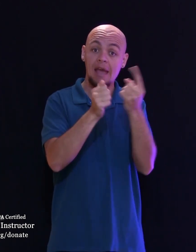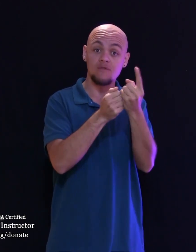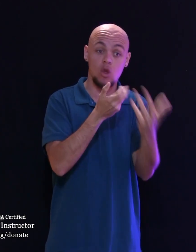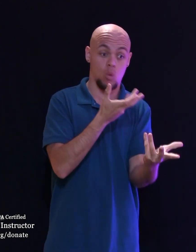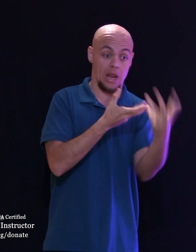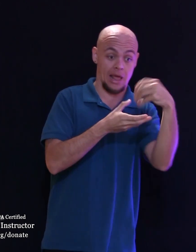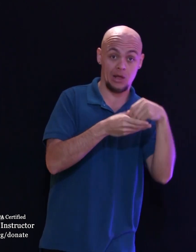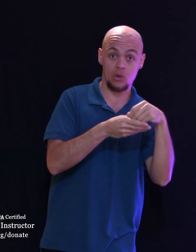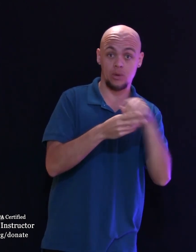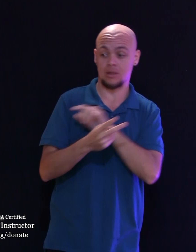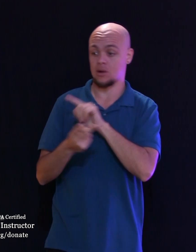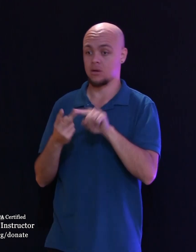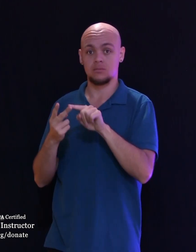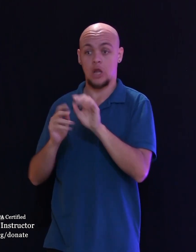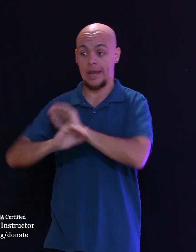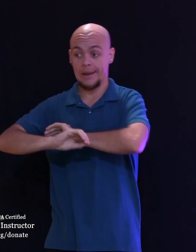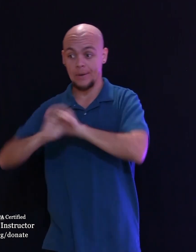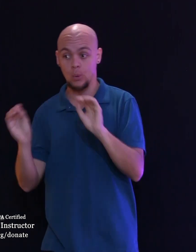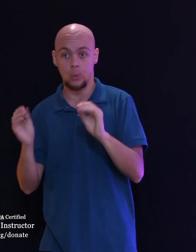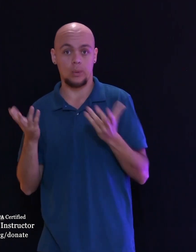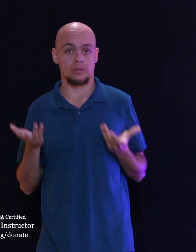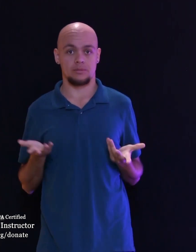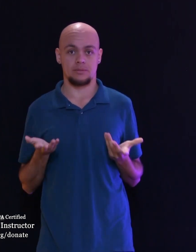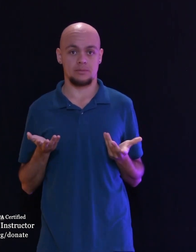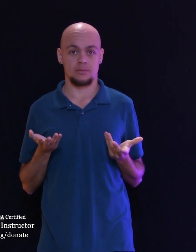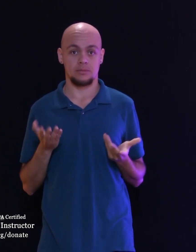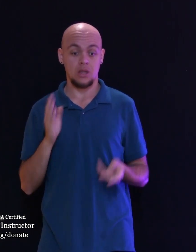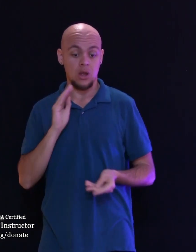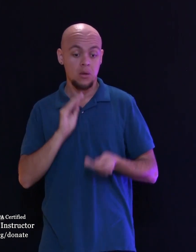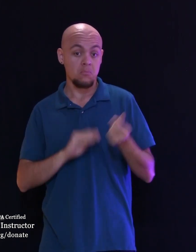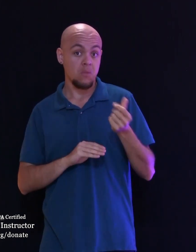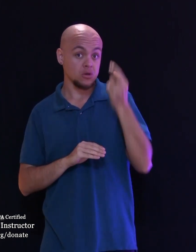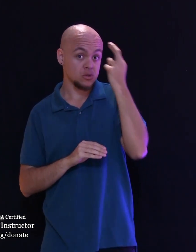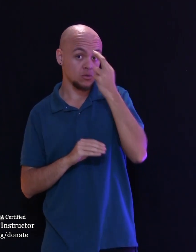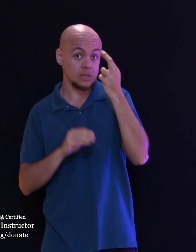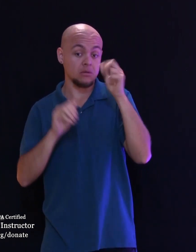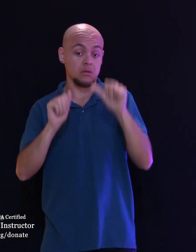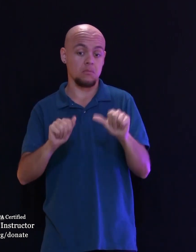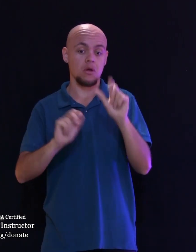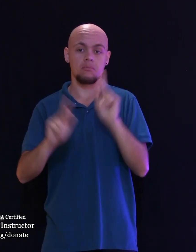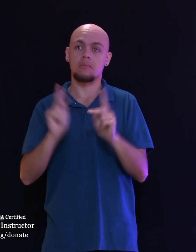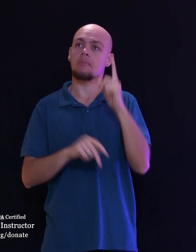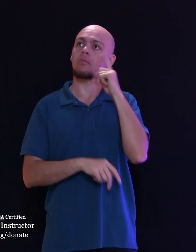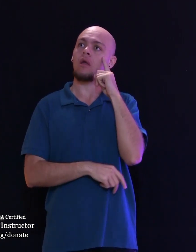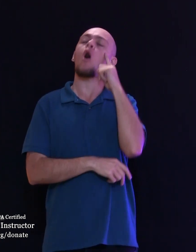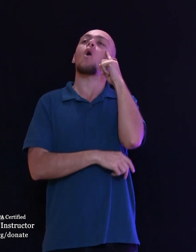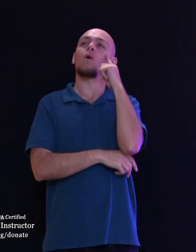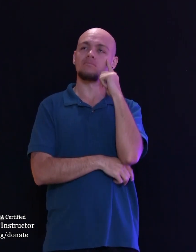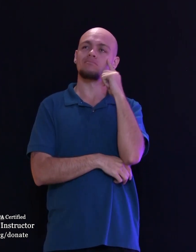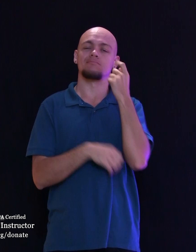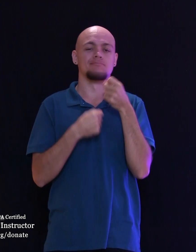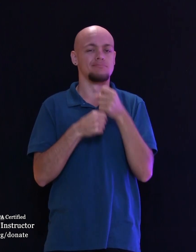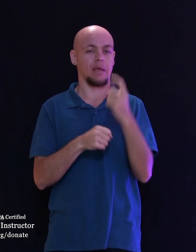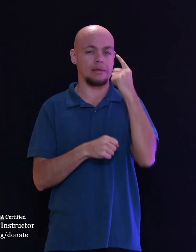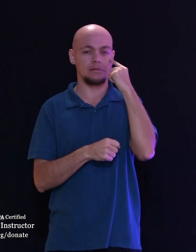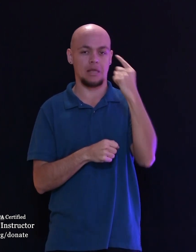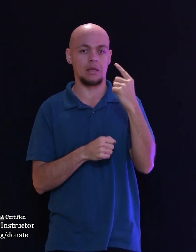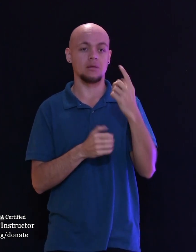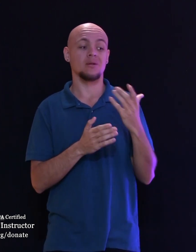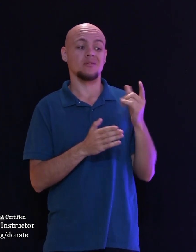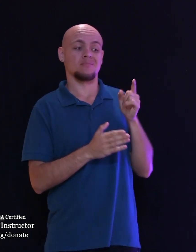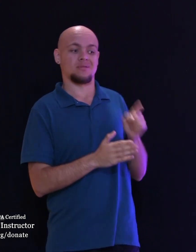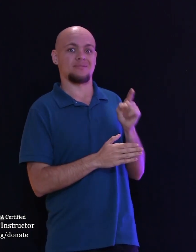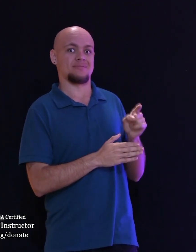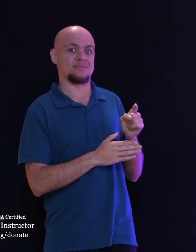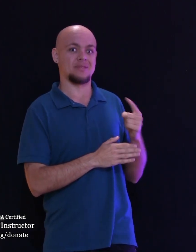everybody's included or nobody. The most reasonable people will say that makes sense. But those